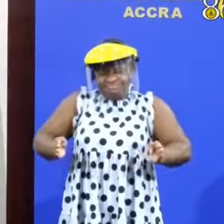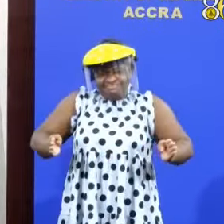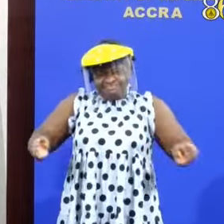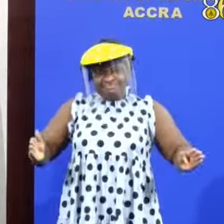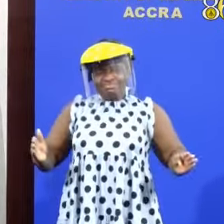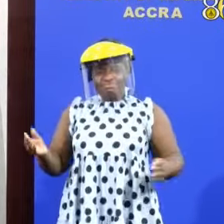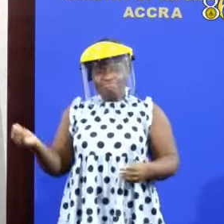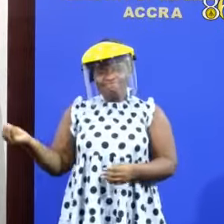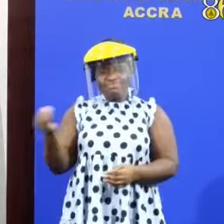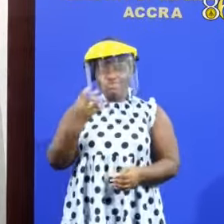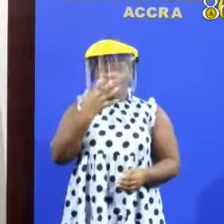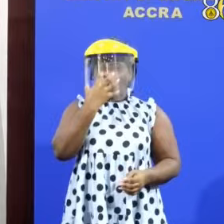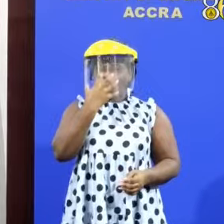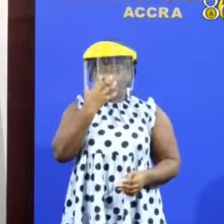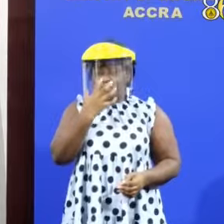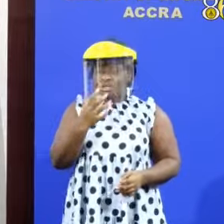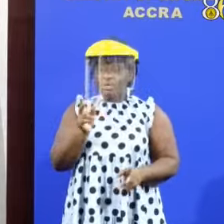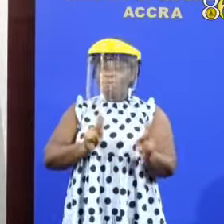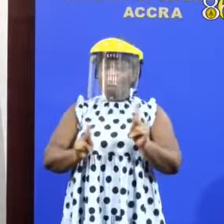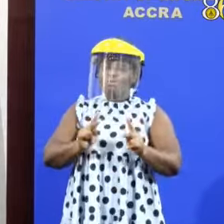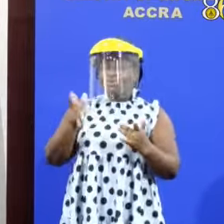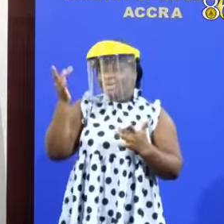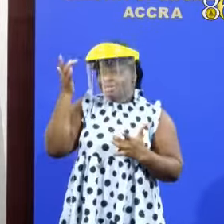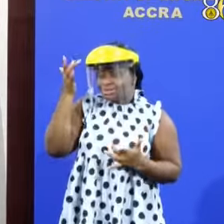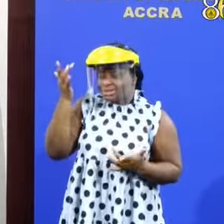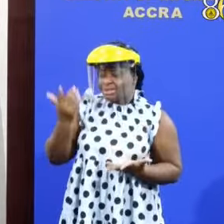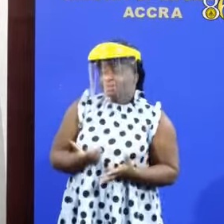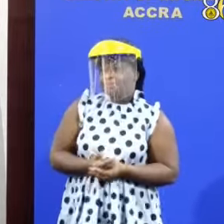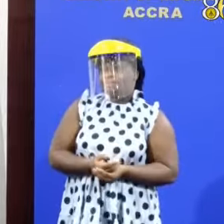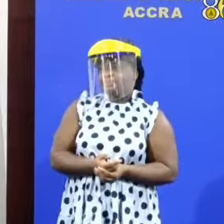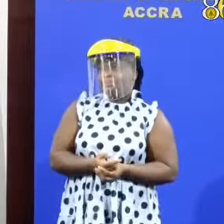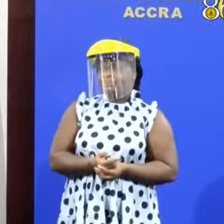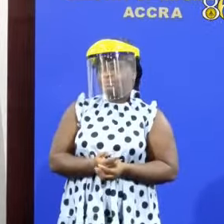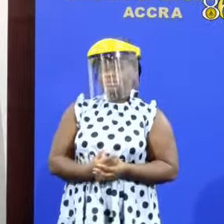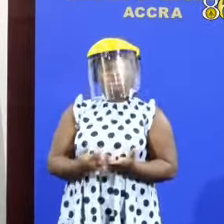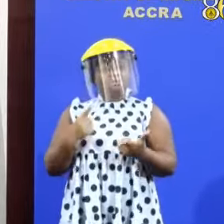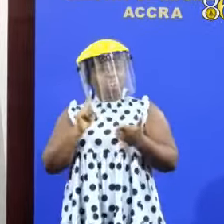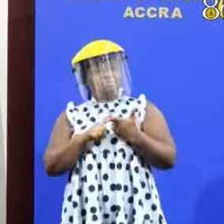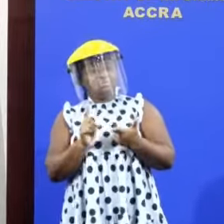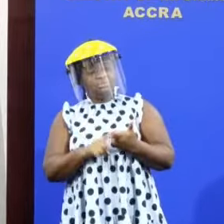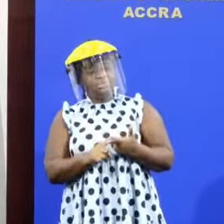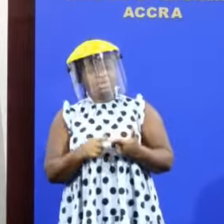provide oxygen for those who are sick. We have